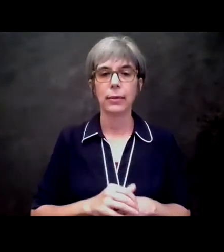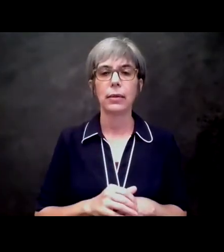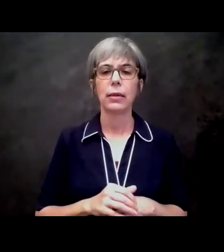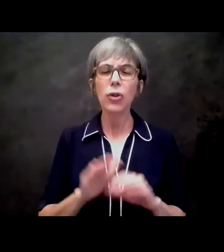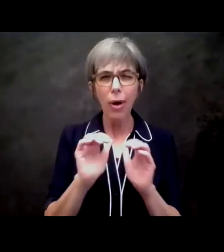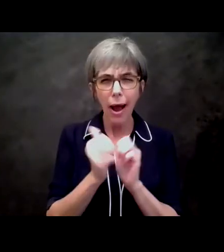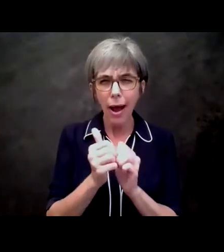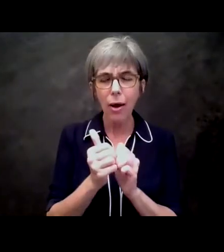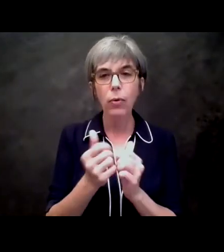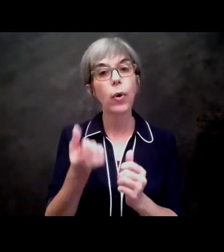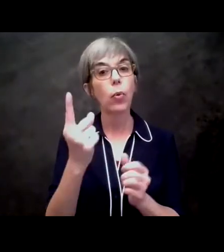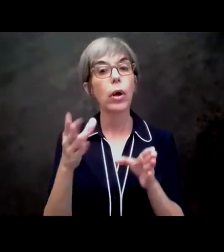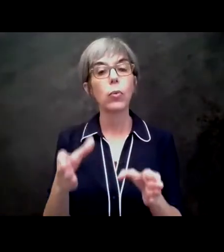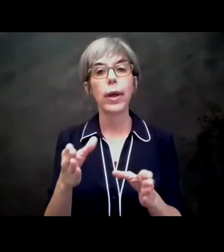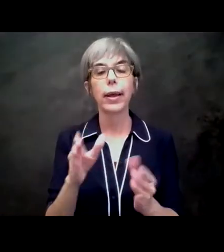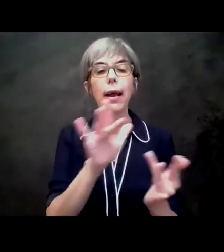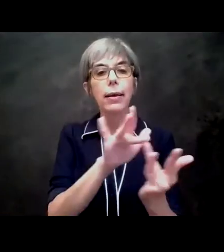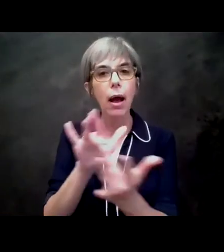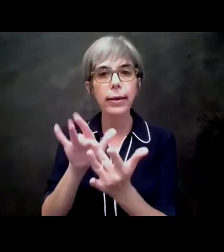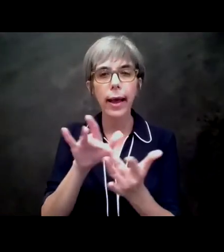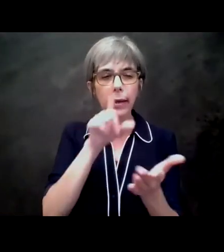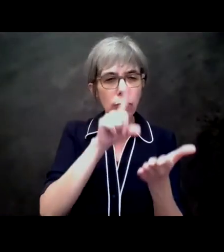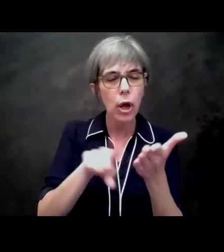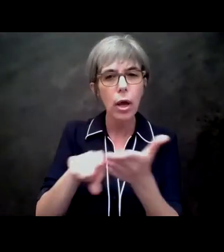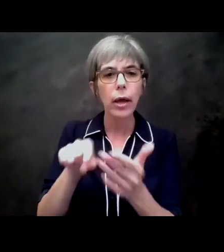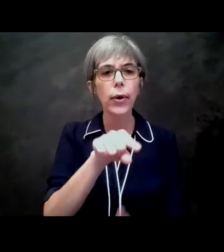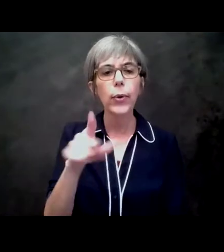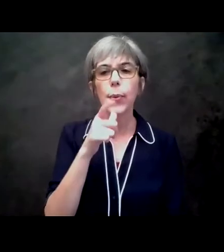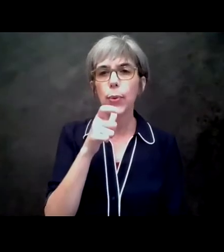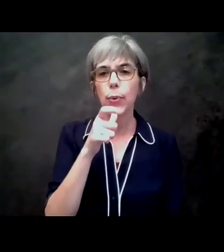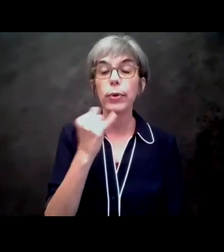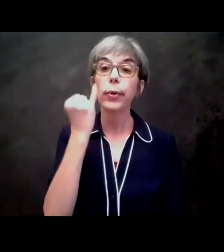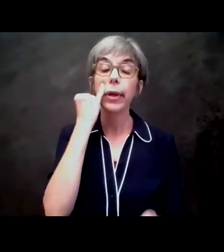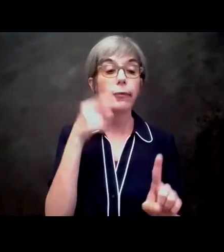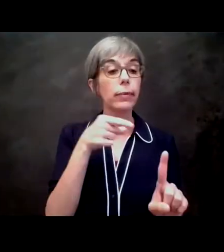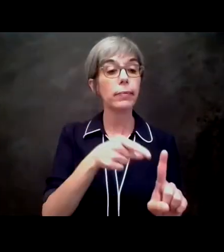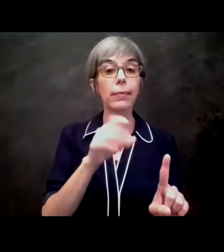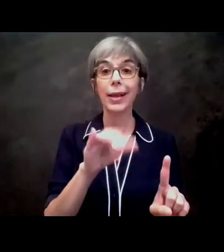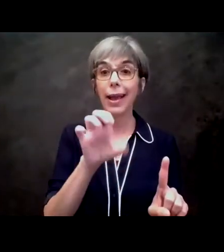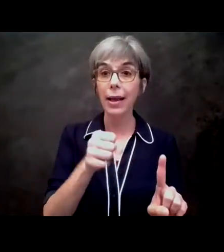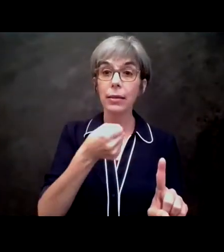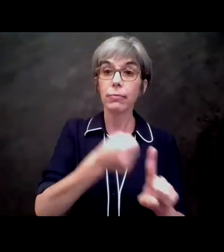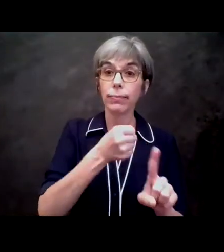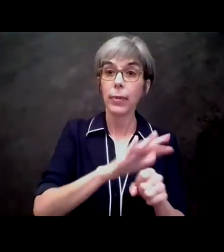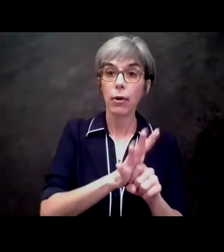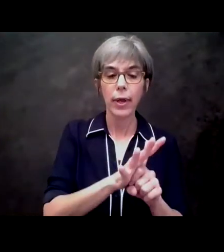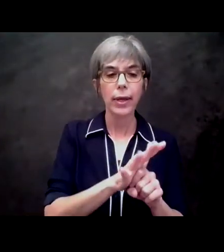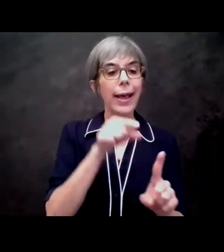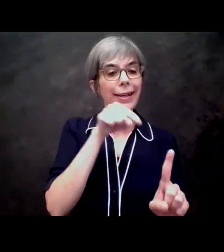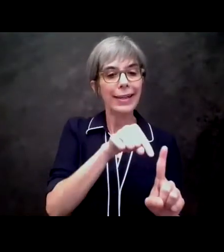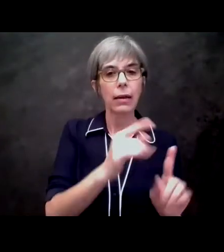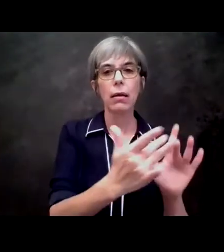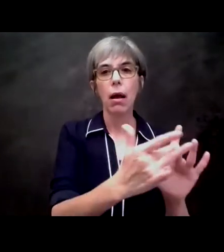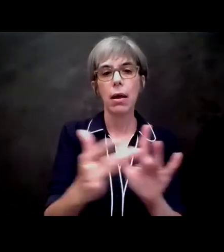effort. Of course, that involves identifying cases and people who come in contact with, who they come in contact